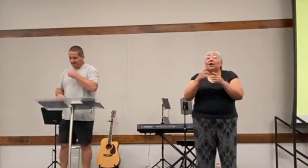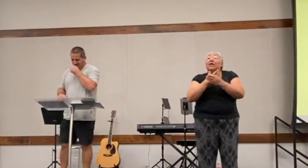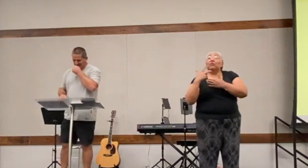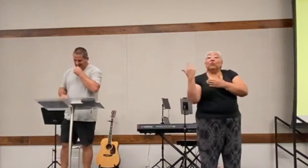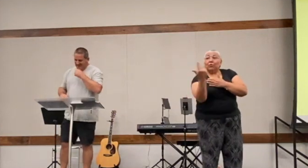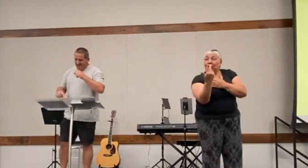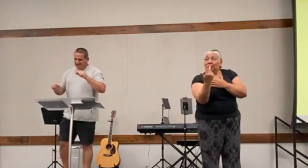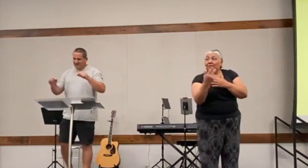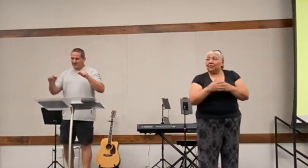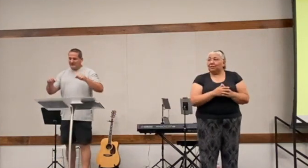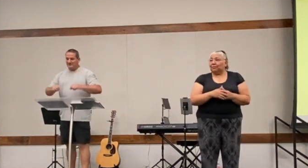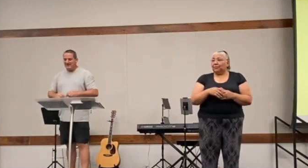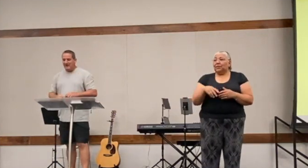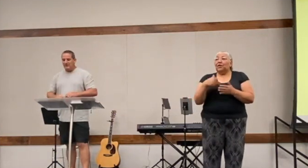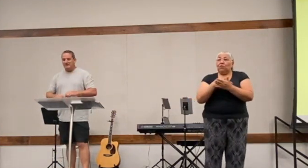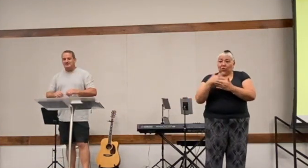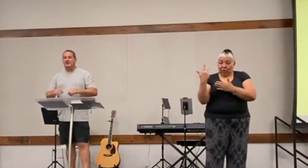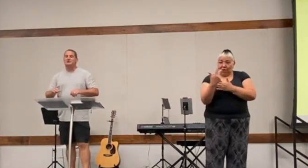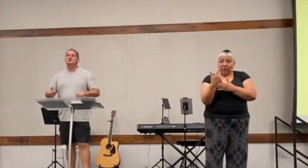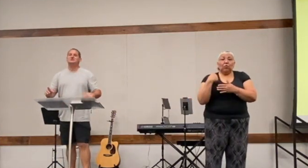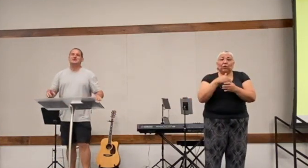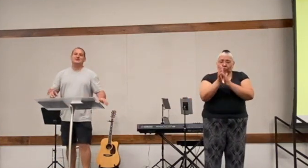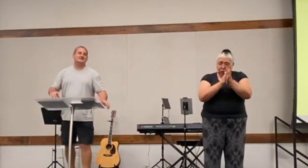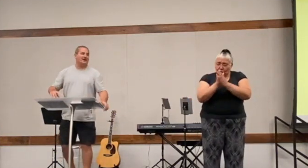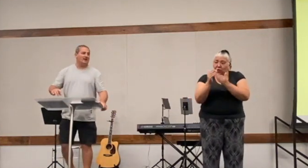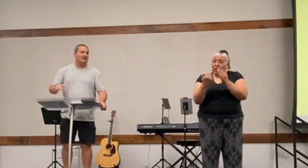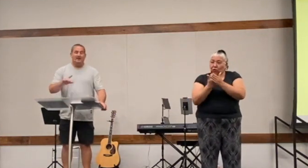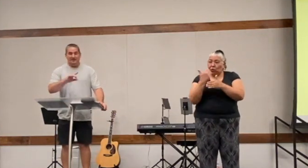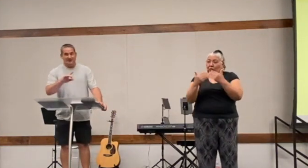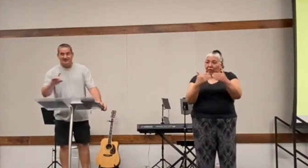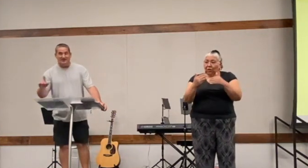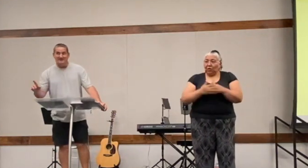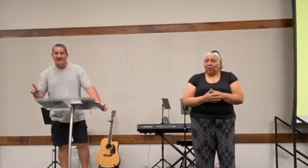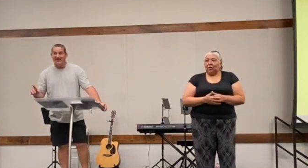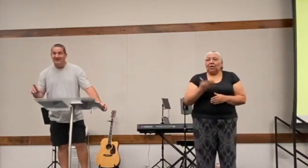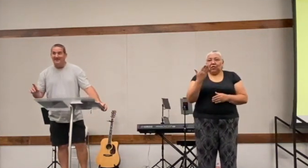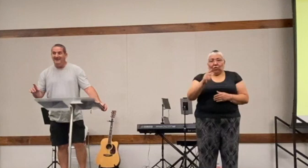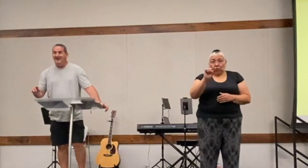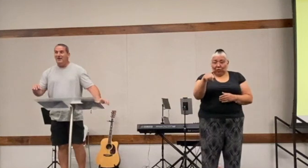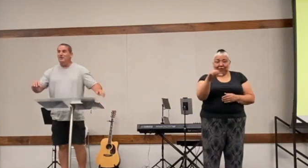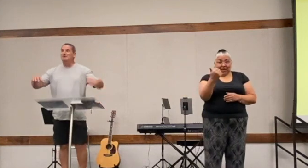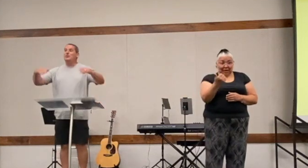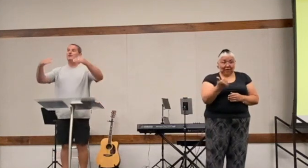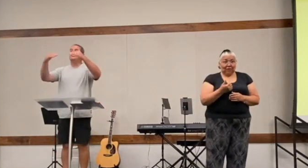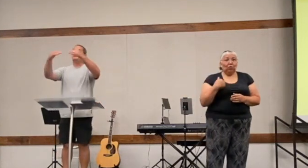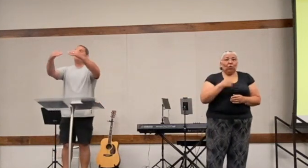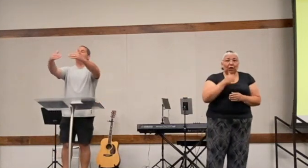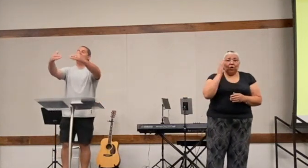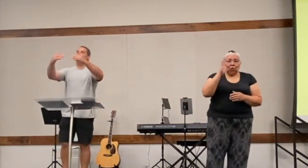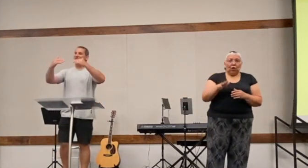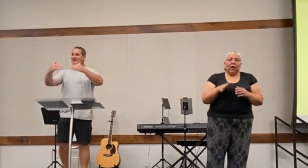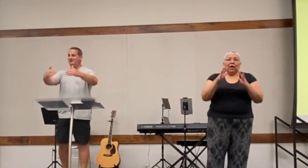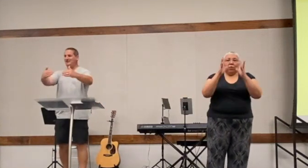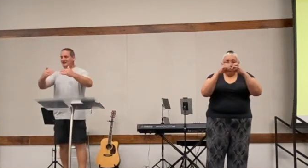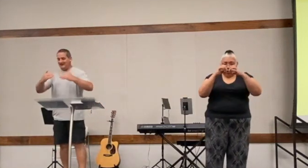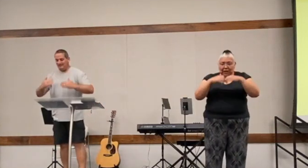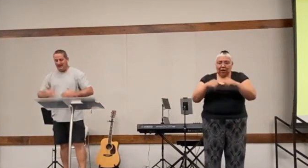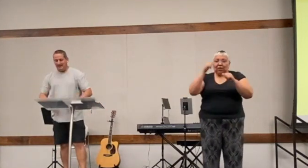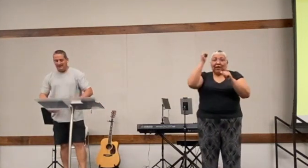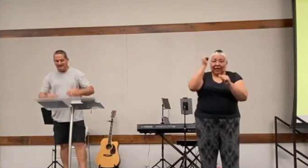3 weeks. 3 weeks. 3 weeks from now, we're going to start a new series called There's Only Ten. And we're going to break down